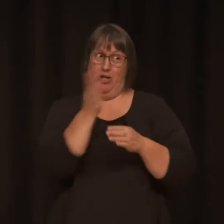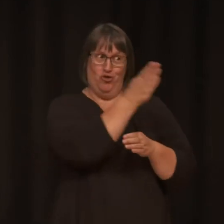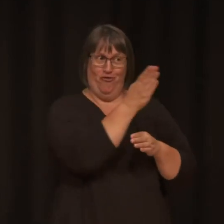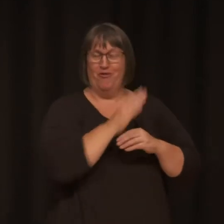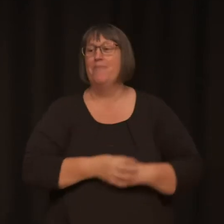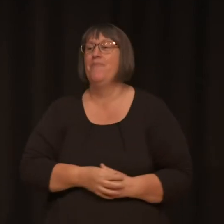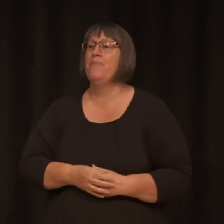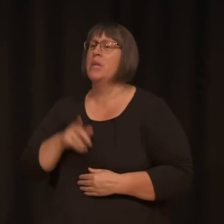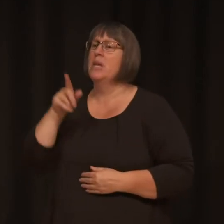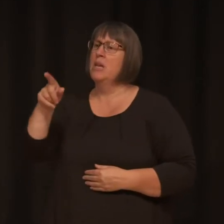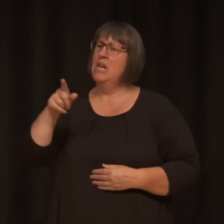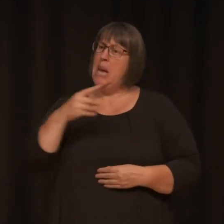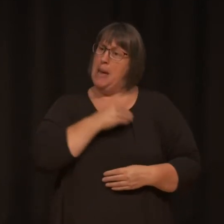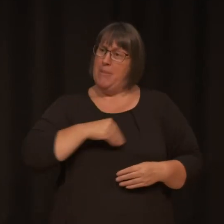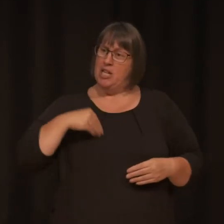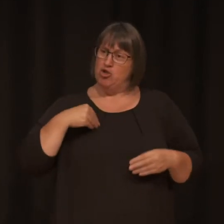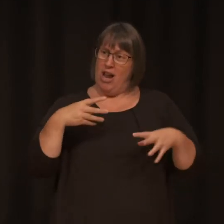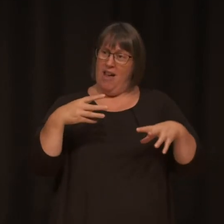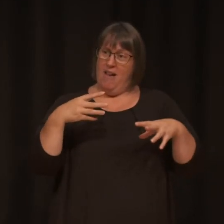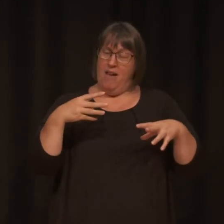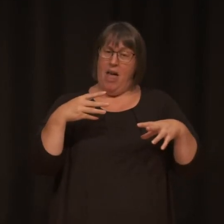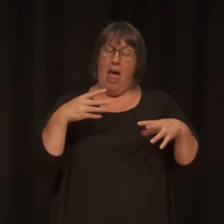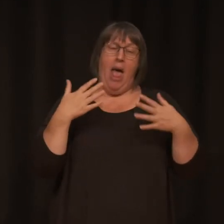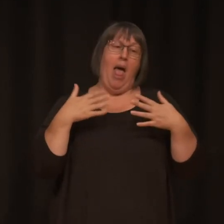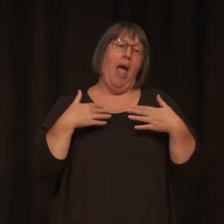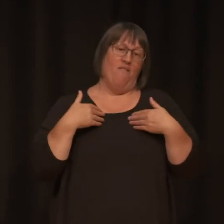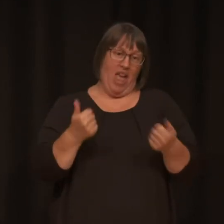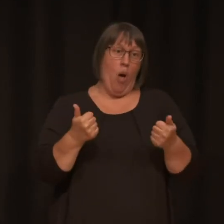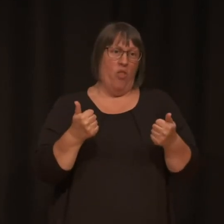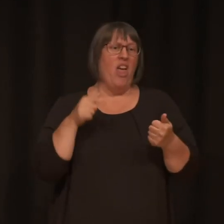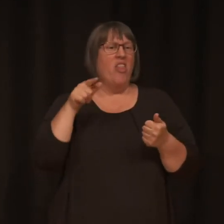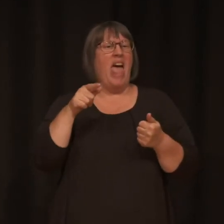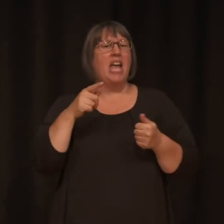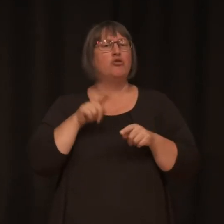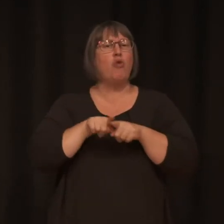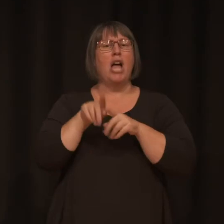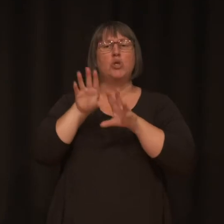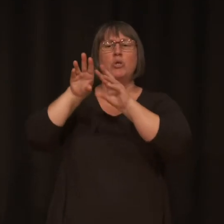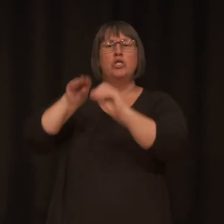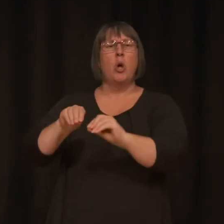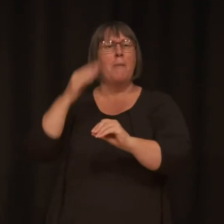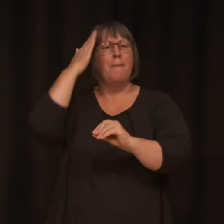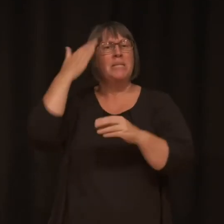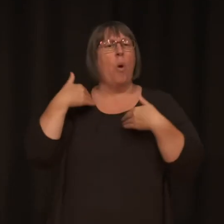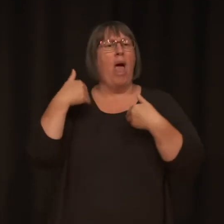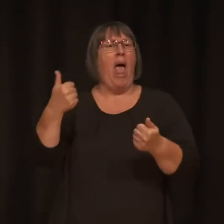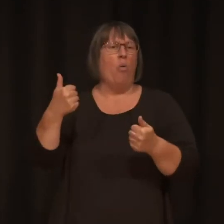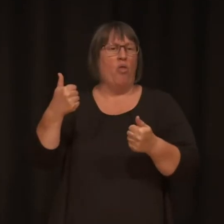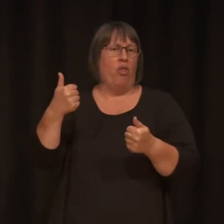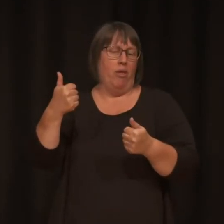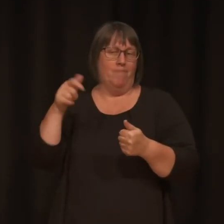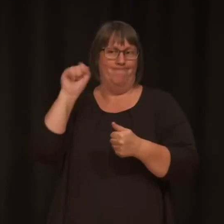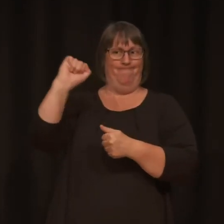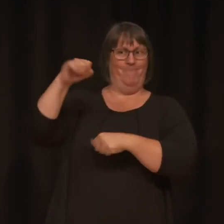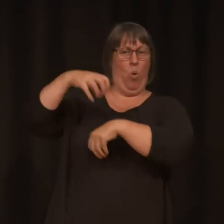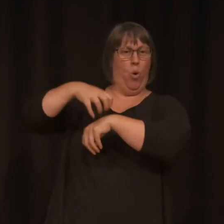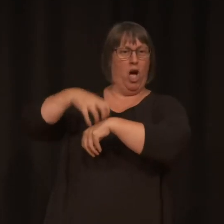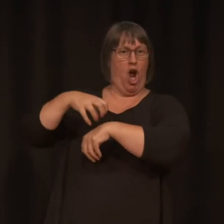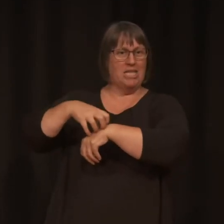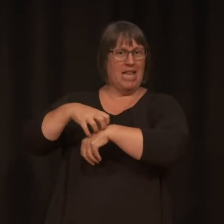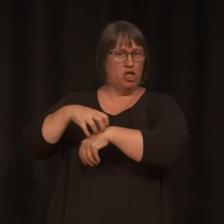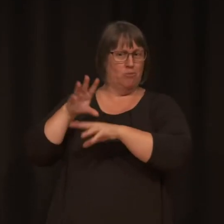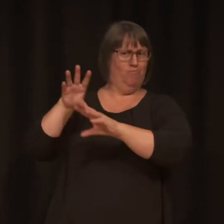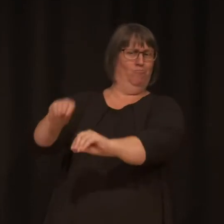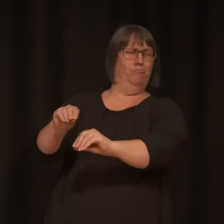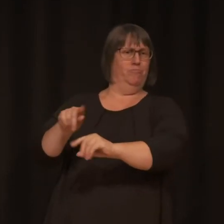it acceptable that the Ministry of Health is trying to gag the Mental Health Foundation? Well, I wouldn't accept that charge. Of course, you will have heard me